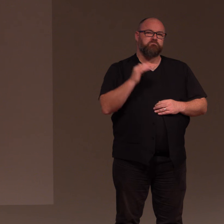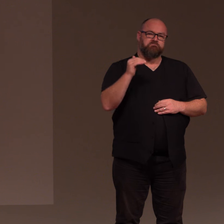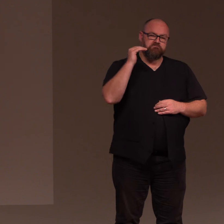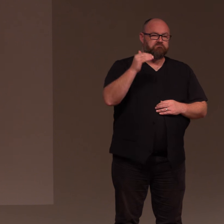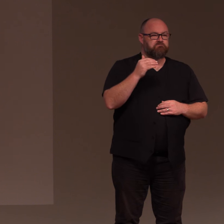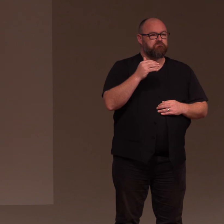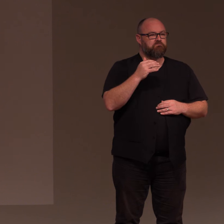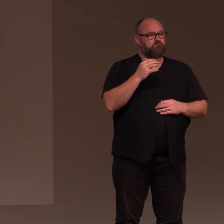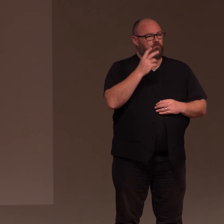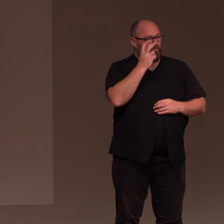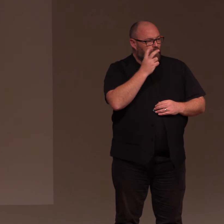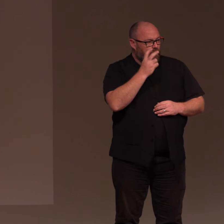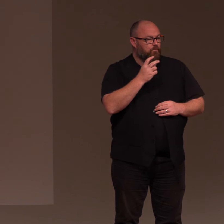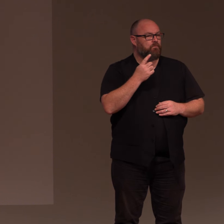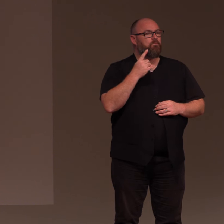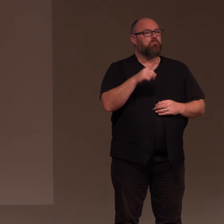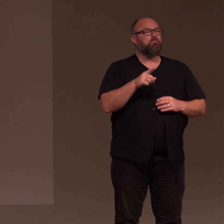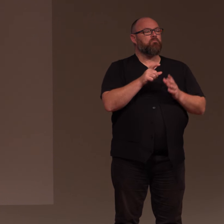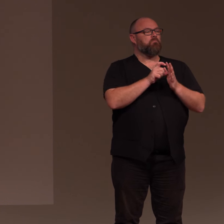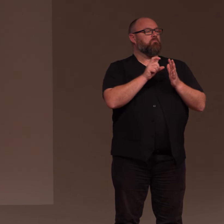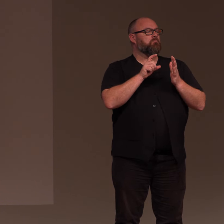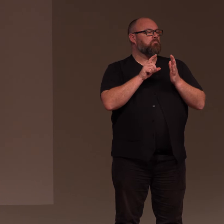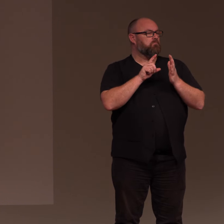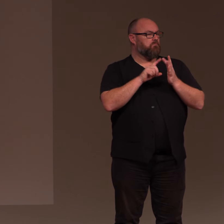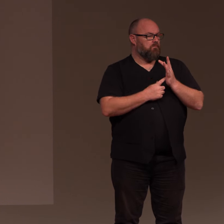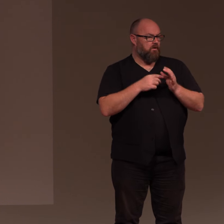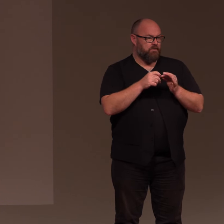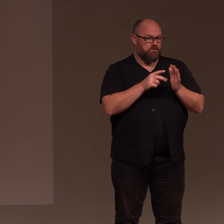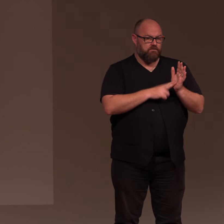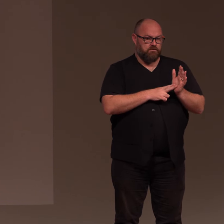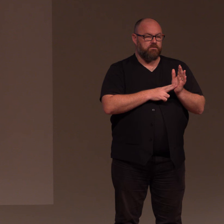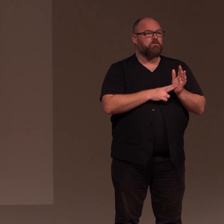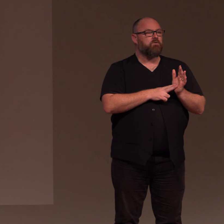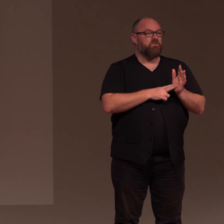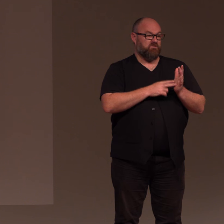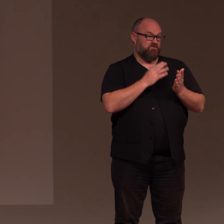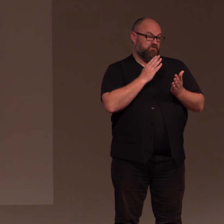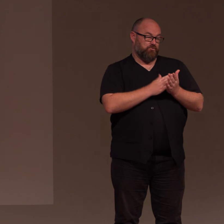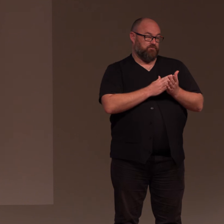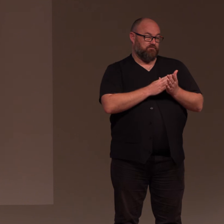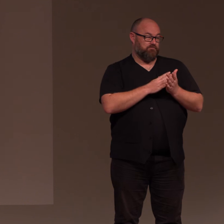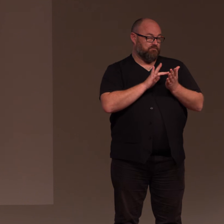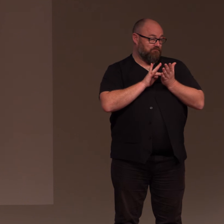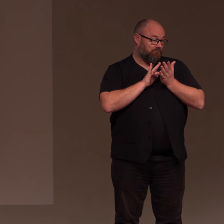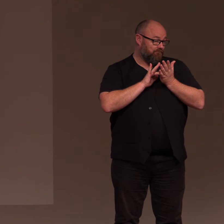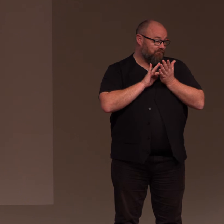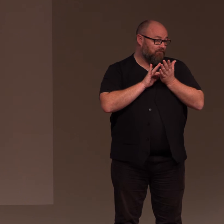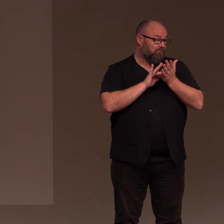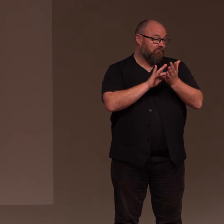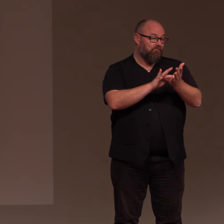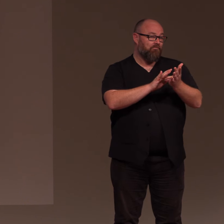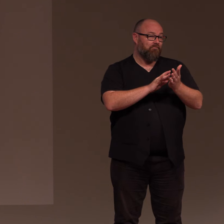elders, and Dirubin touches on going even beyond that, beyond eldership to a